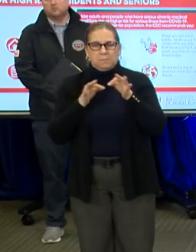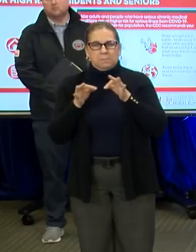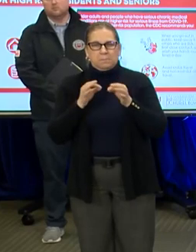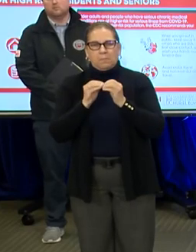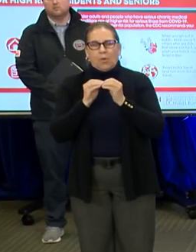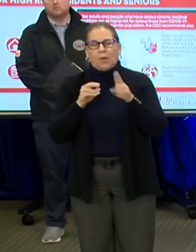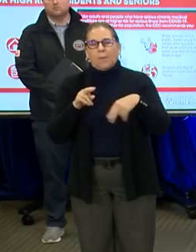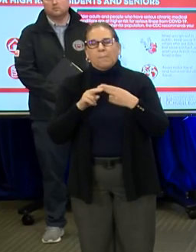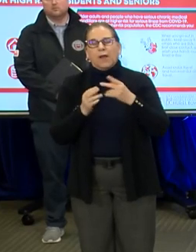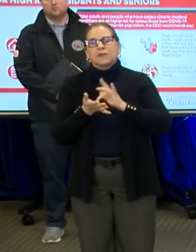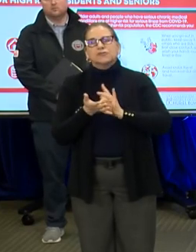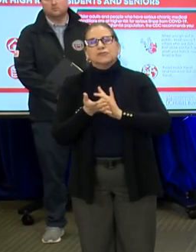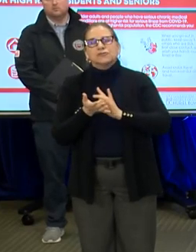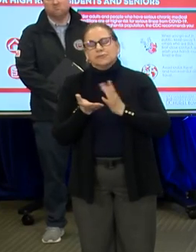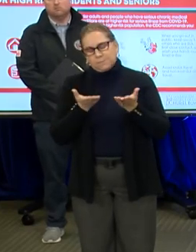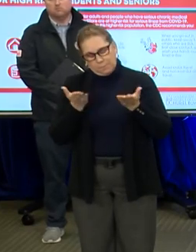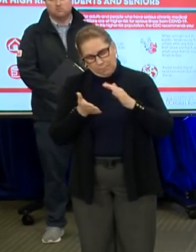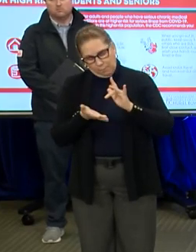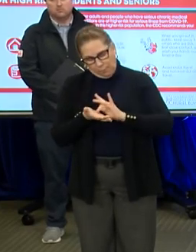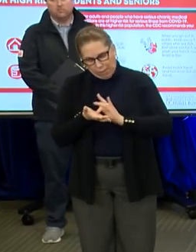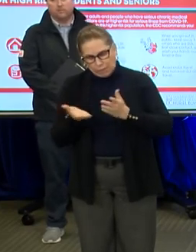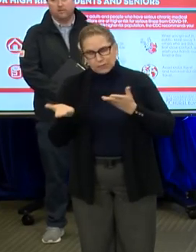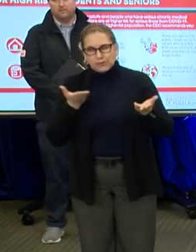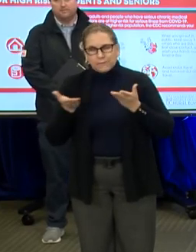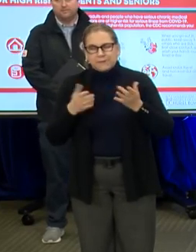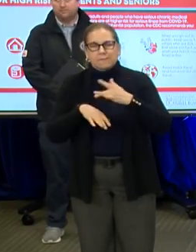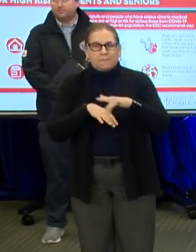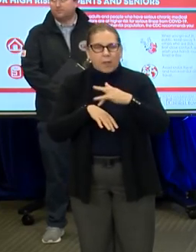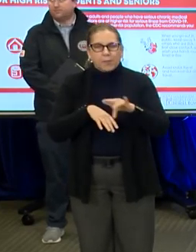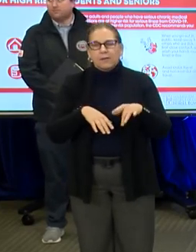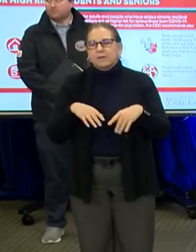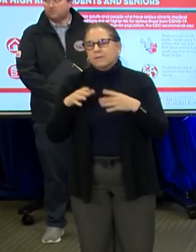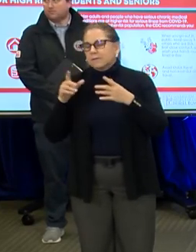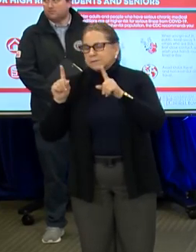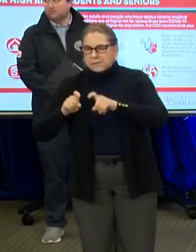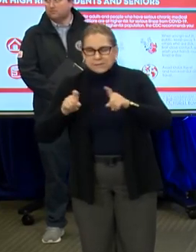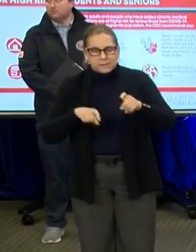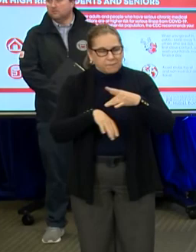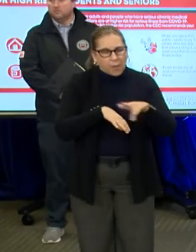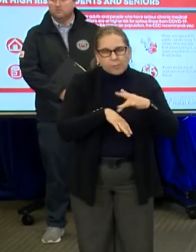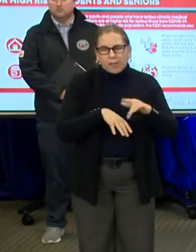testing availability, and then we'll be available for questions.